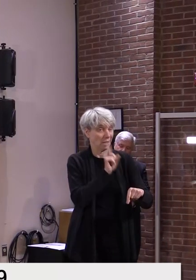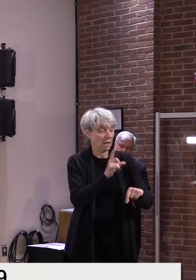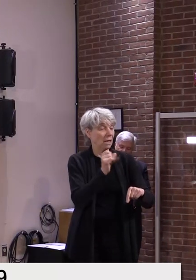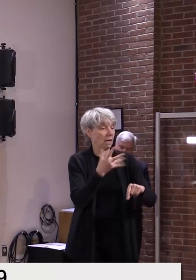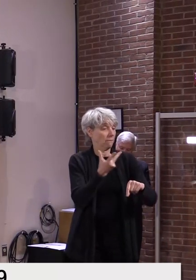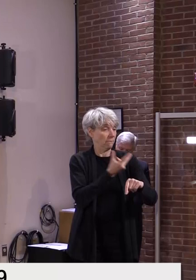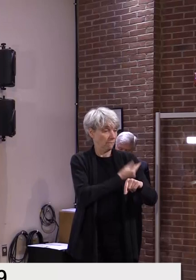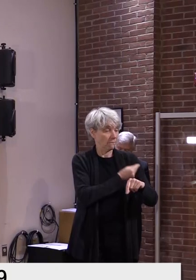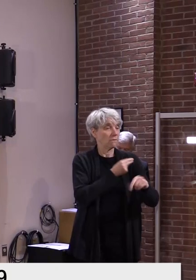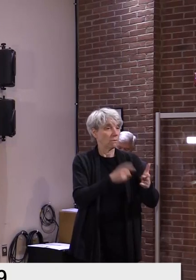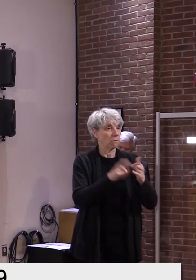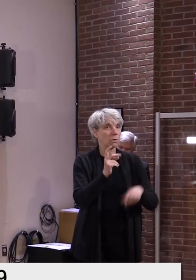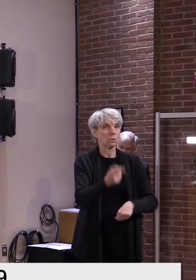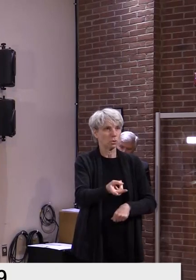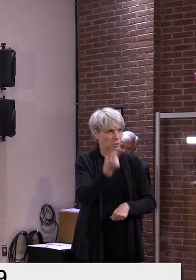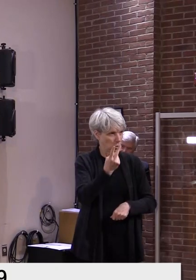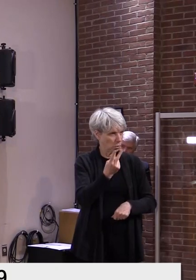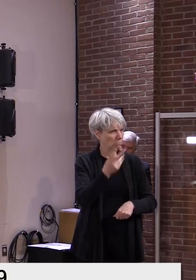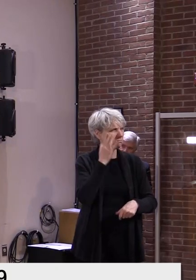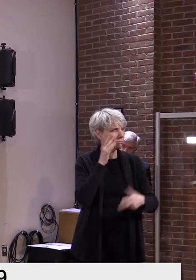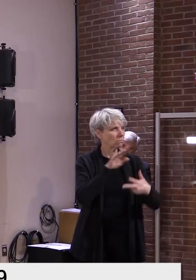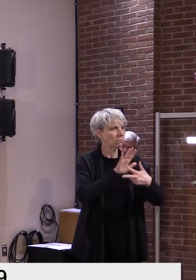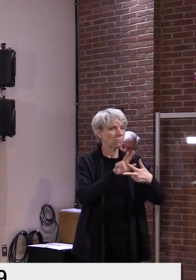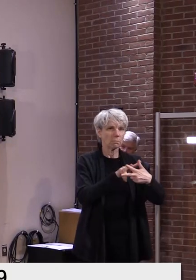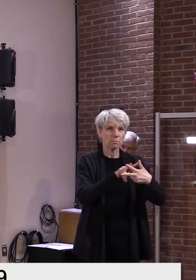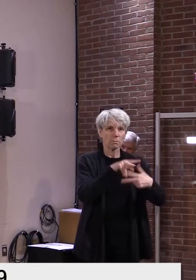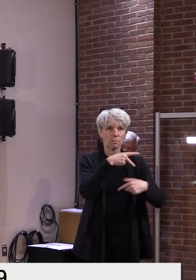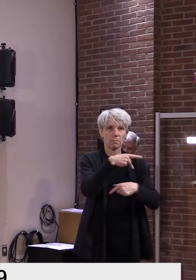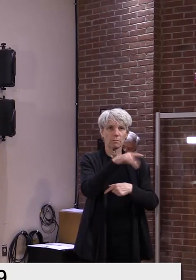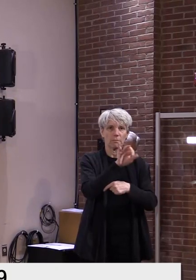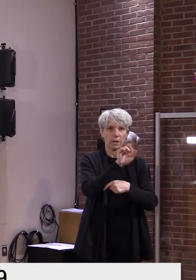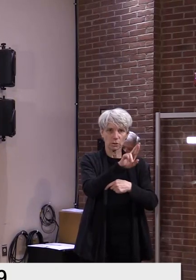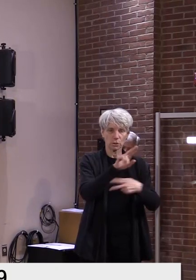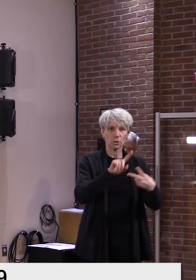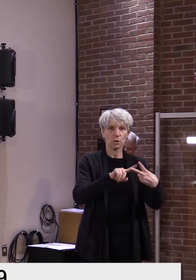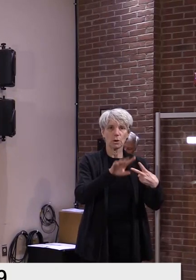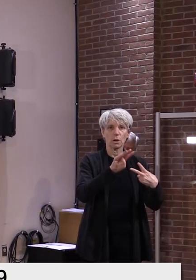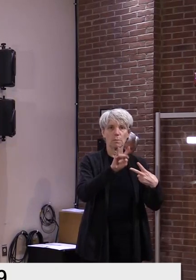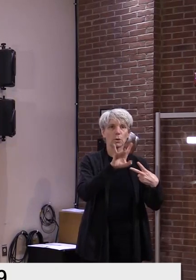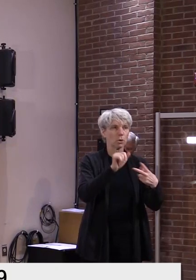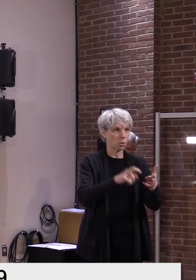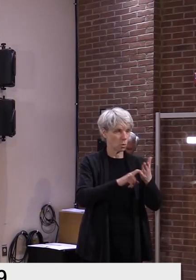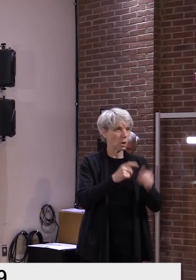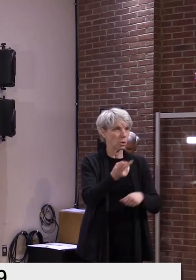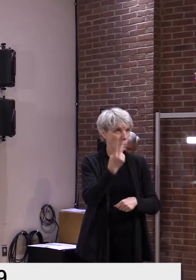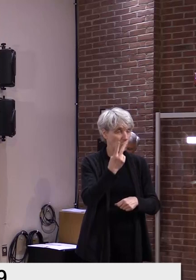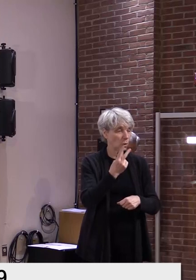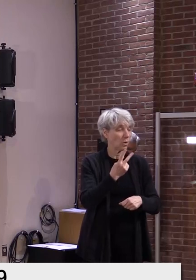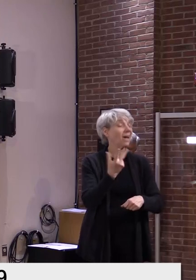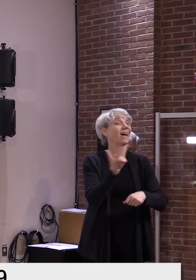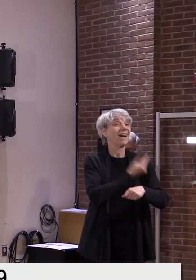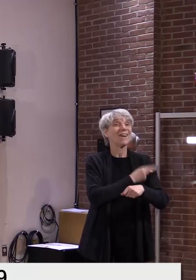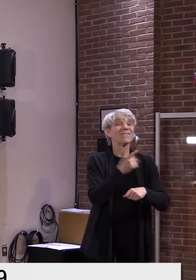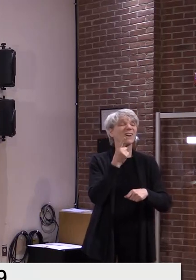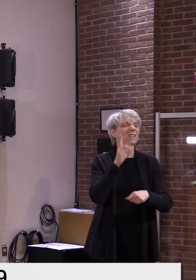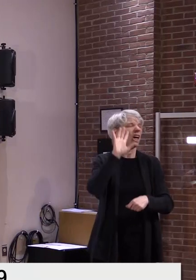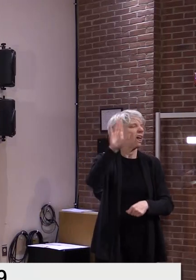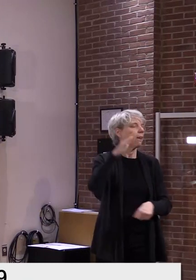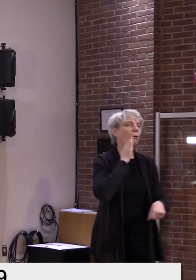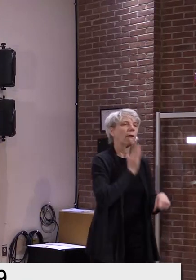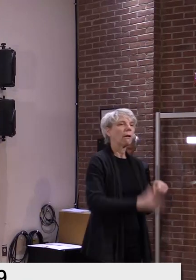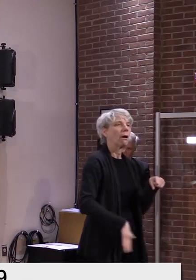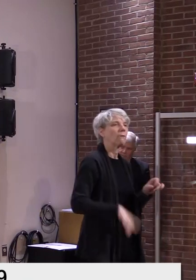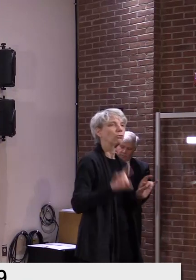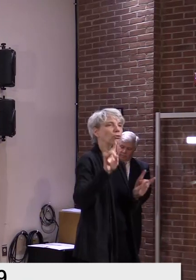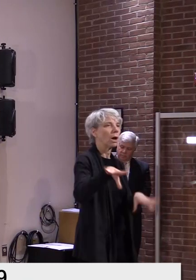that requires two doses, meaning Pfizer or Moderna, make sure to come back for that second dose. It